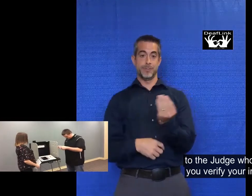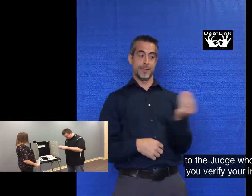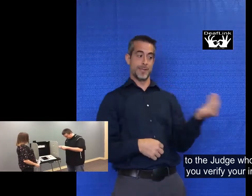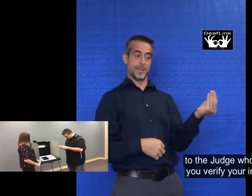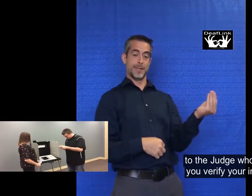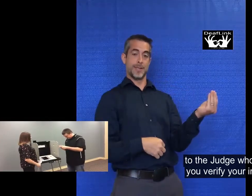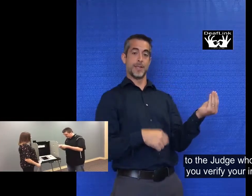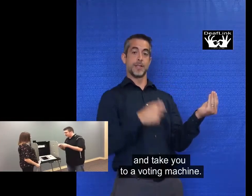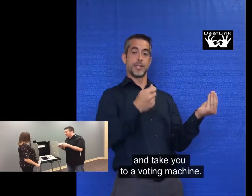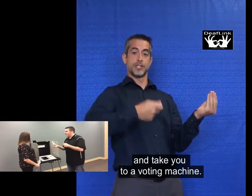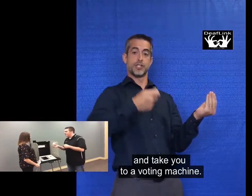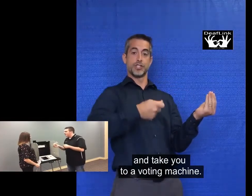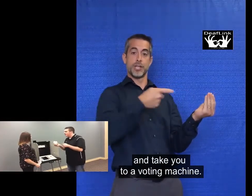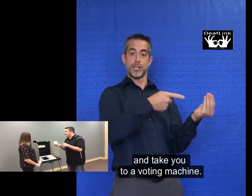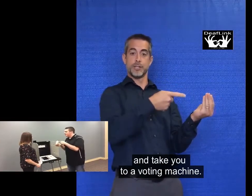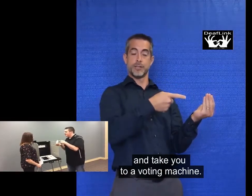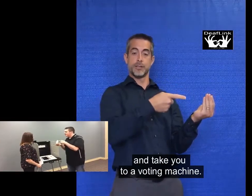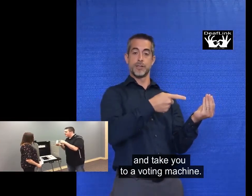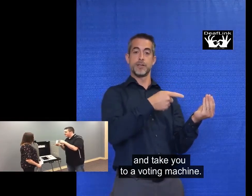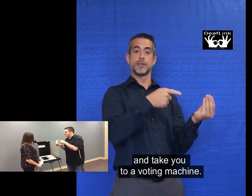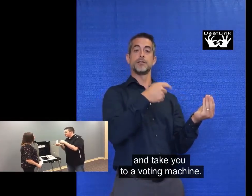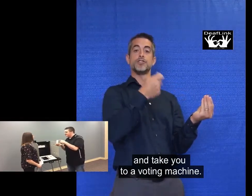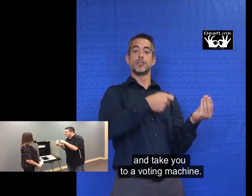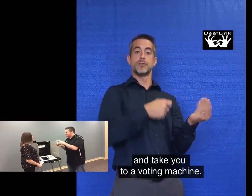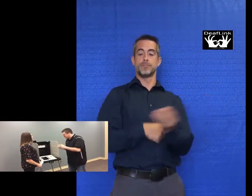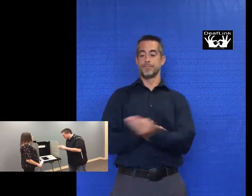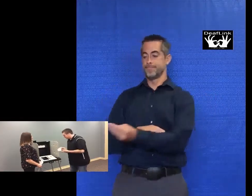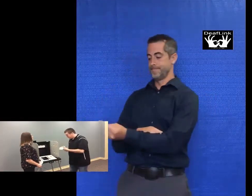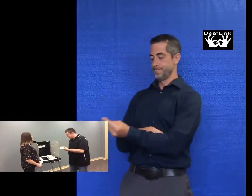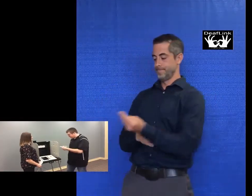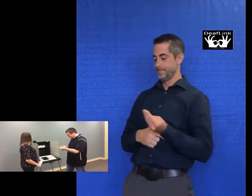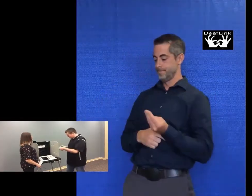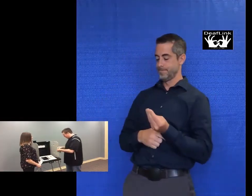your information and take you to a voting machine.